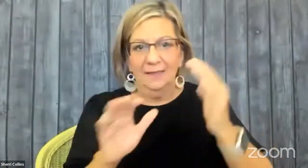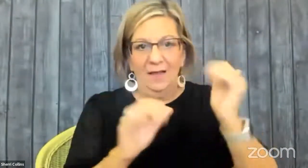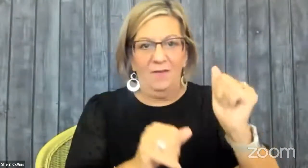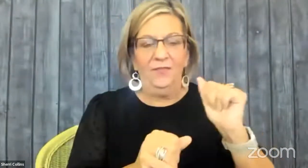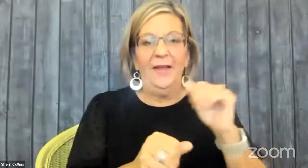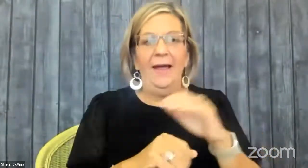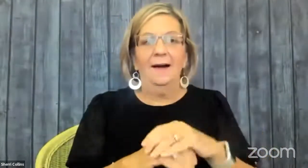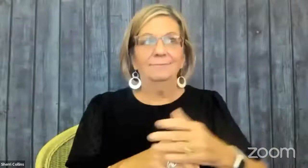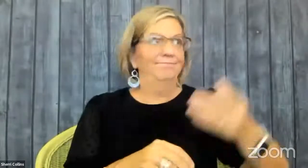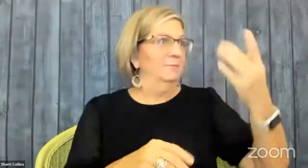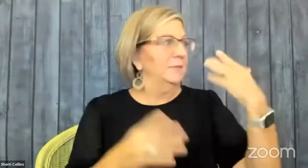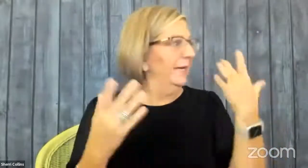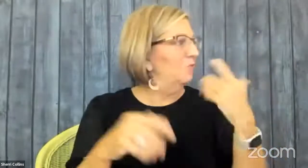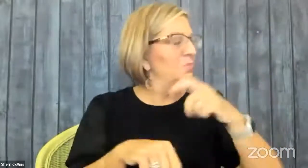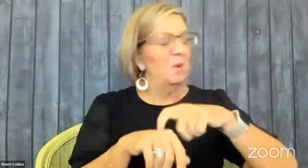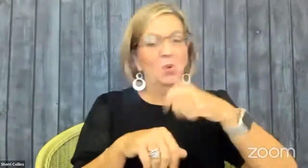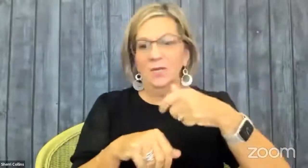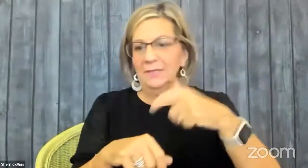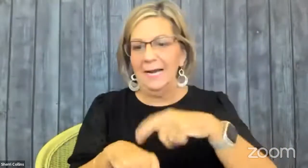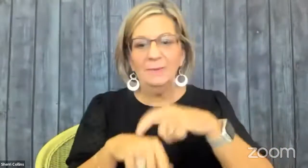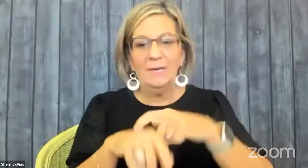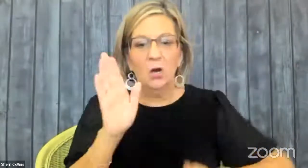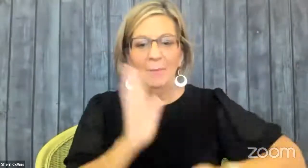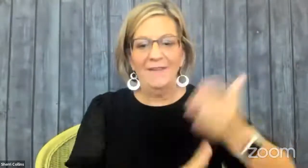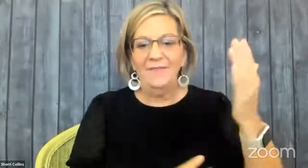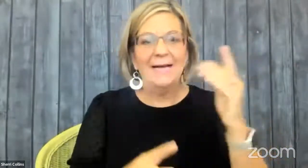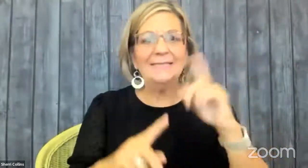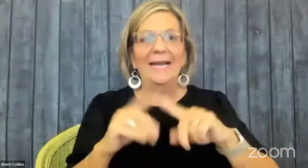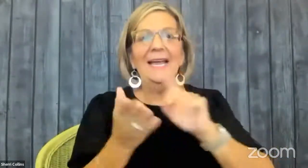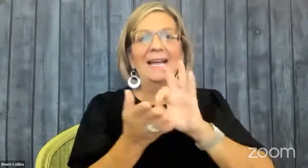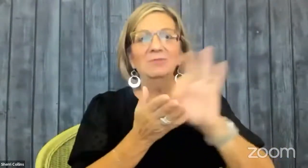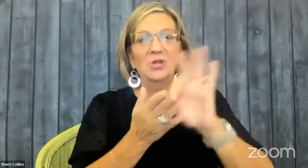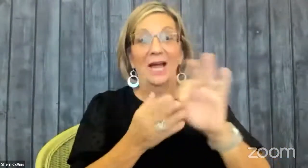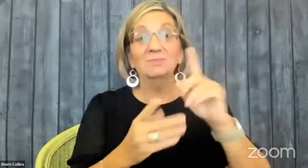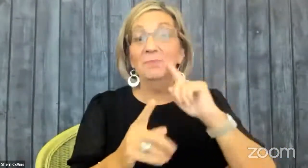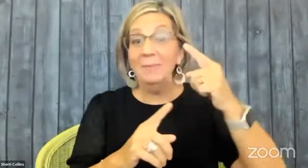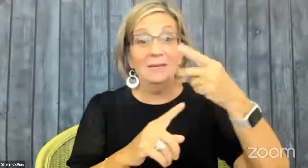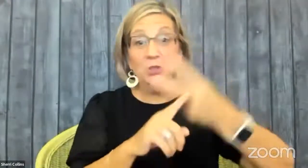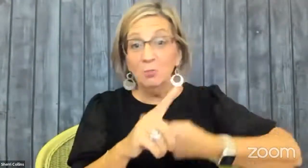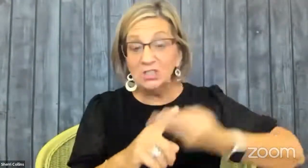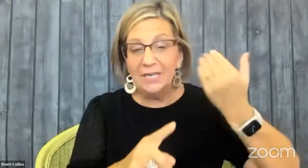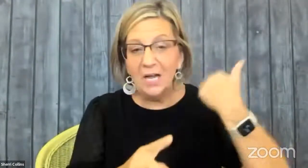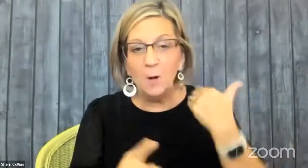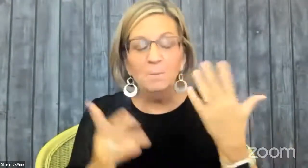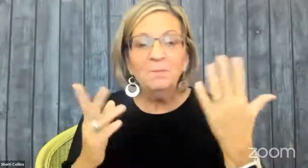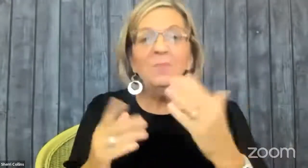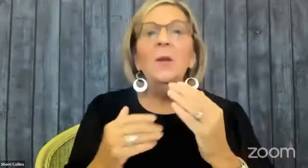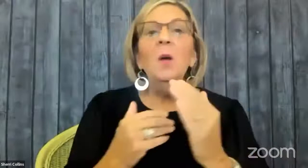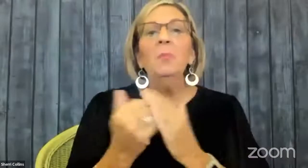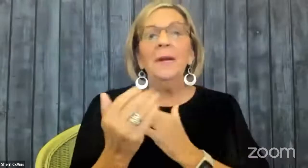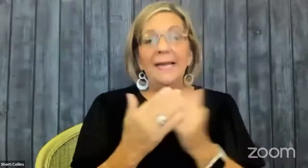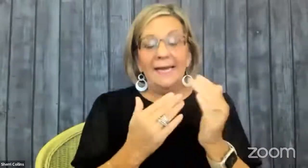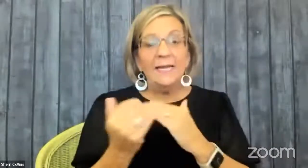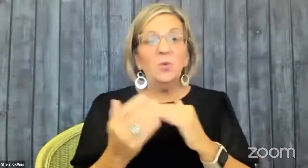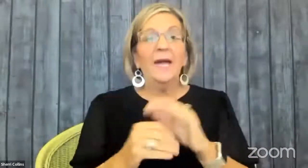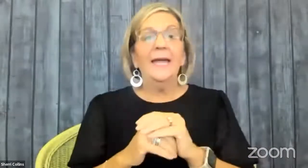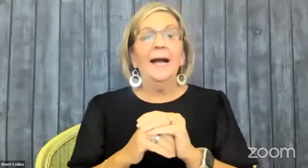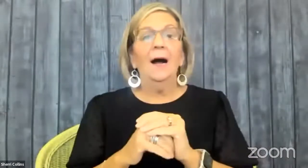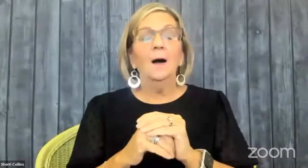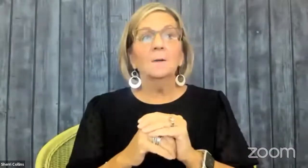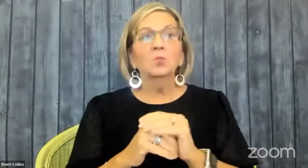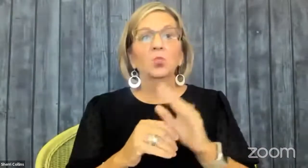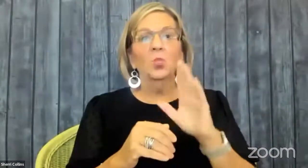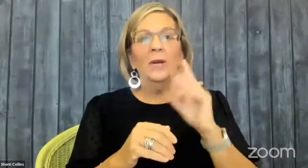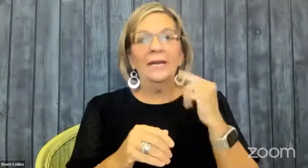after he left. I can't remember, the time has gone by fast. I can't keep track, maybe 2 months ago. But